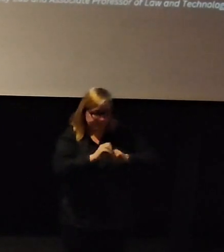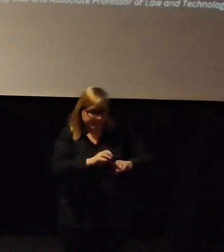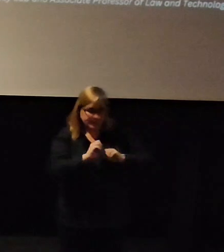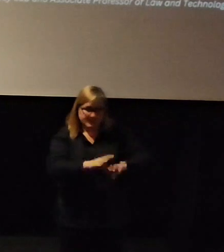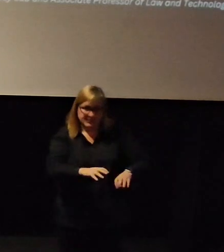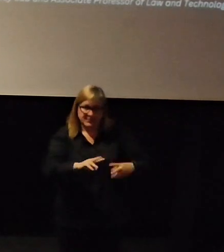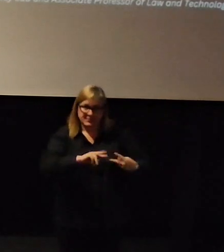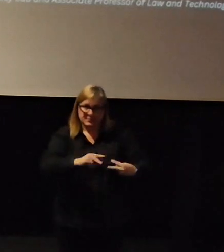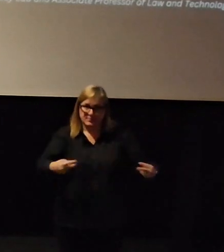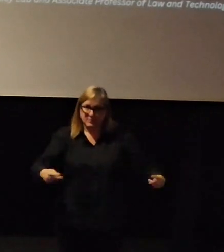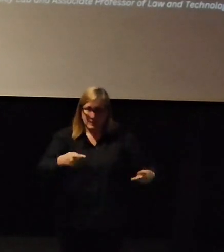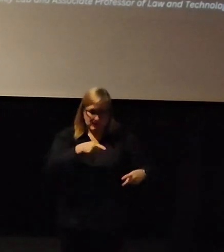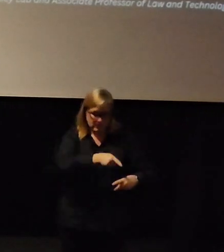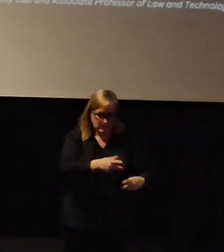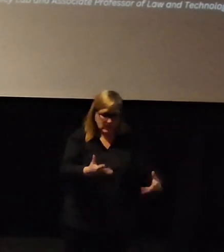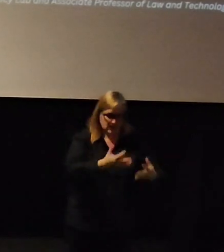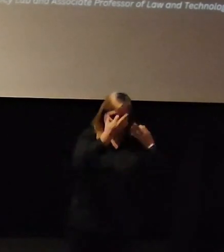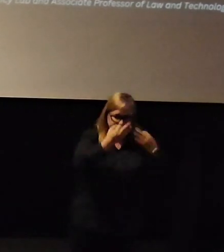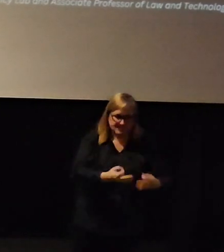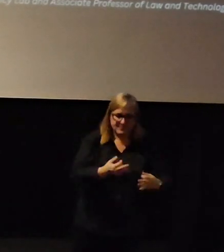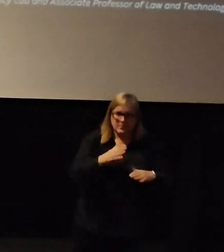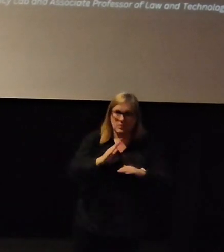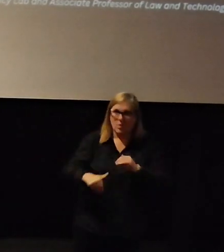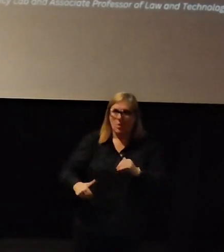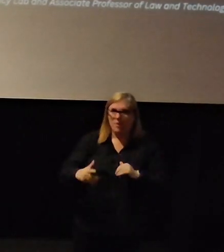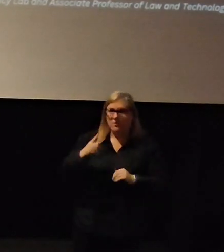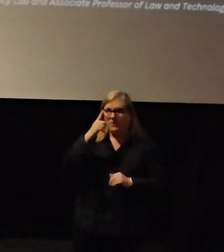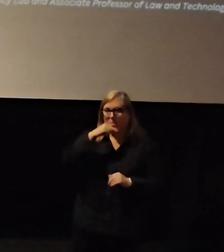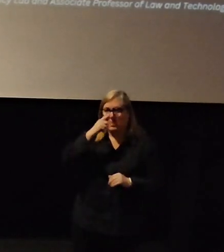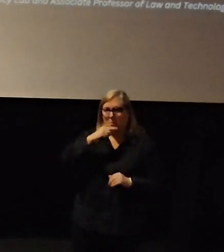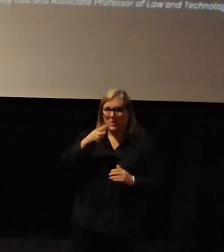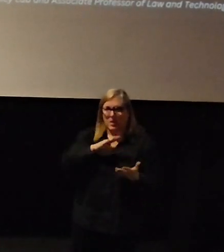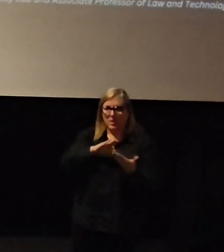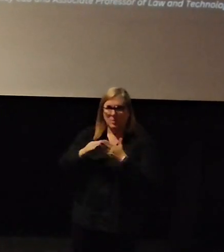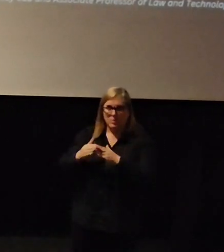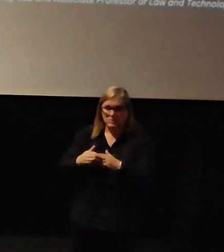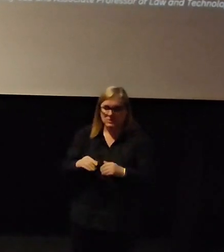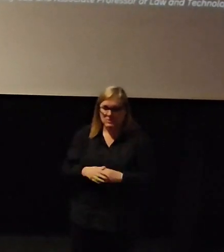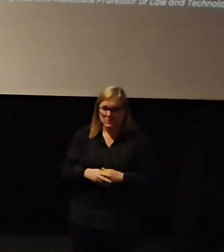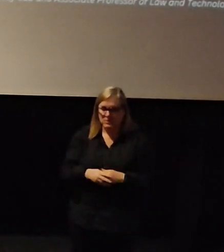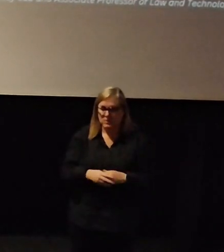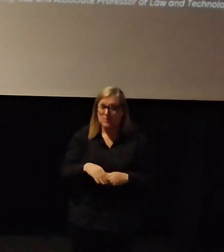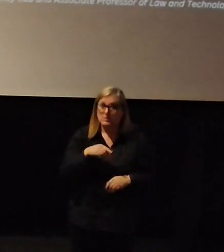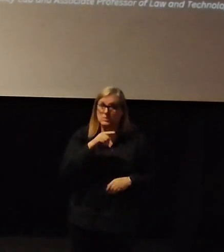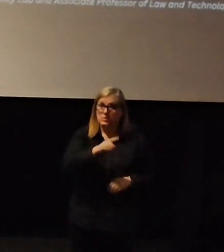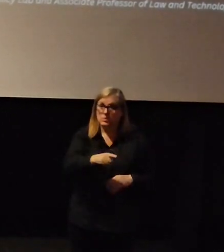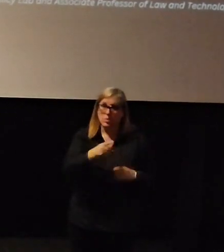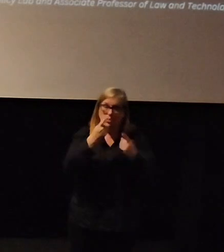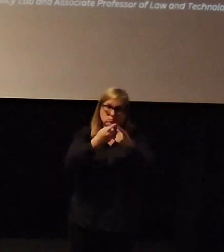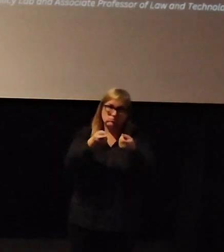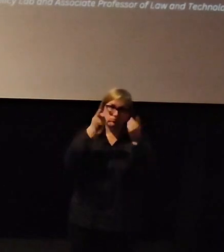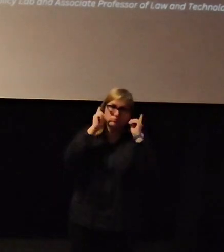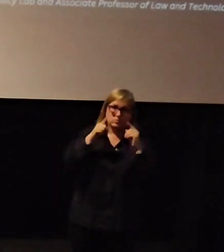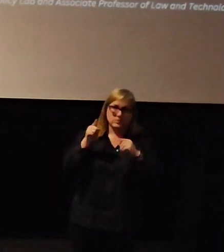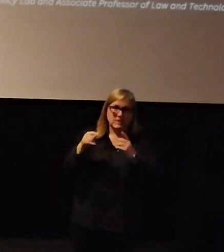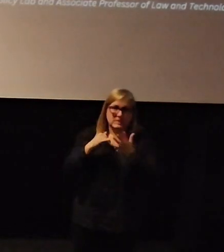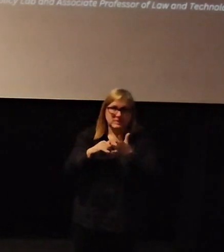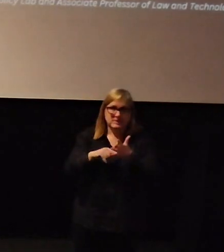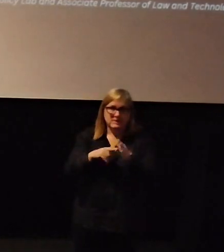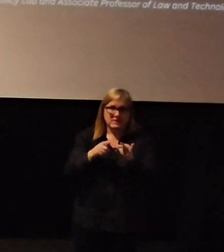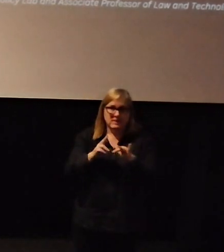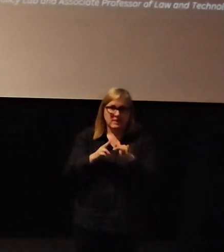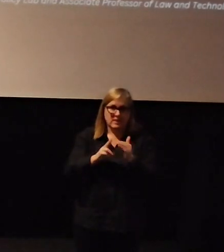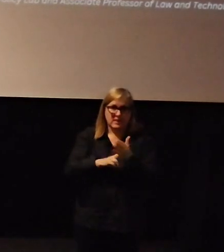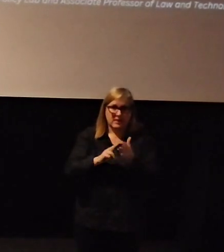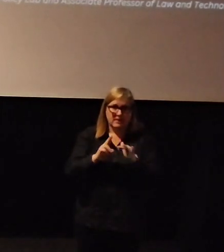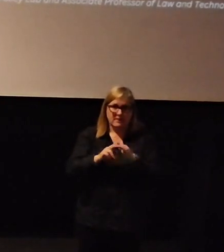them make decisions on behalf of the public. So this professor at Stanford gave a talk, and he said, oh, this is nice idea